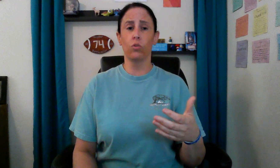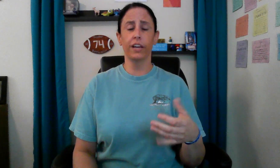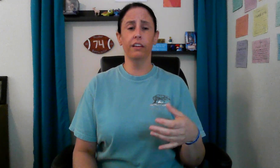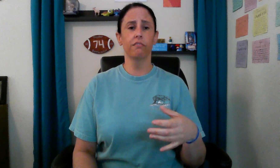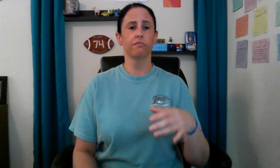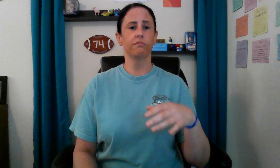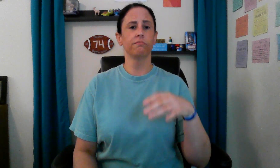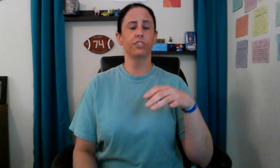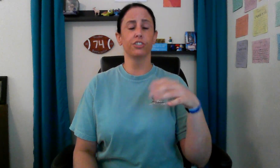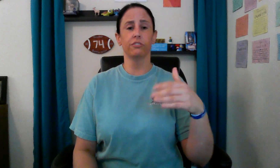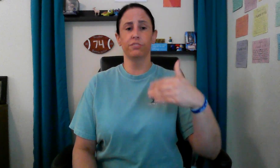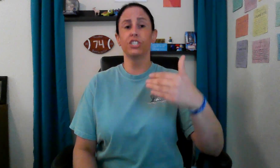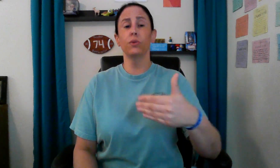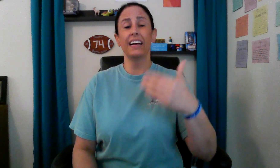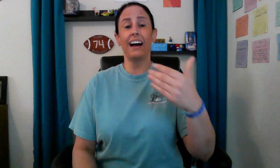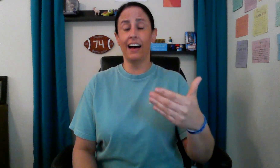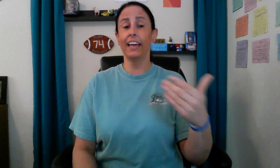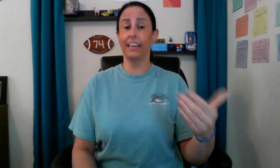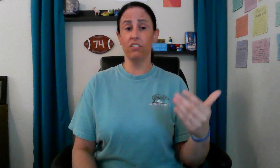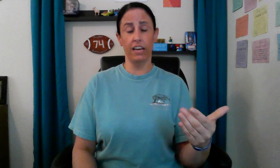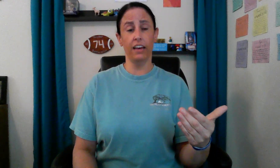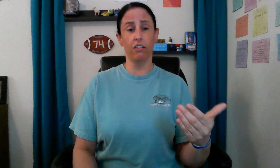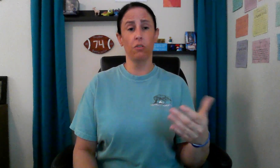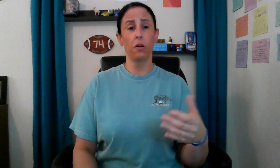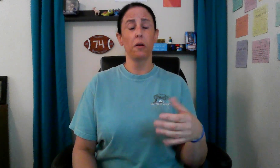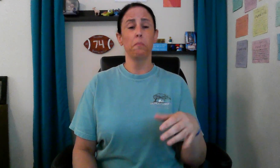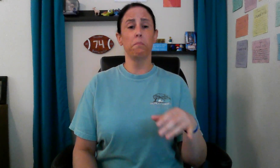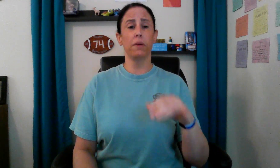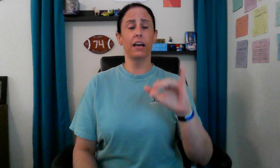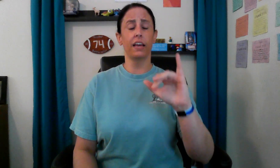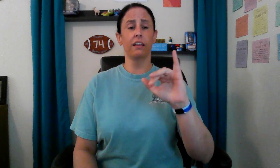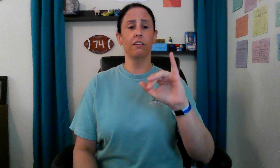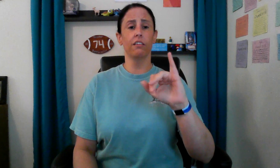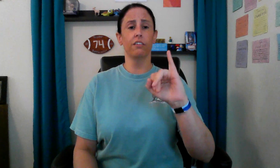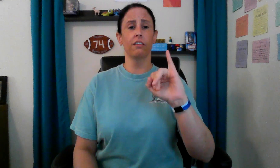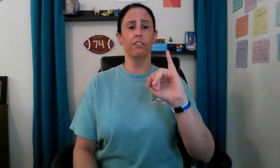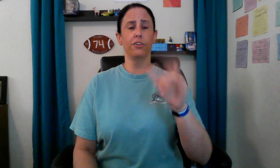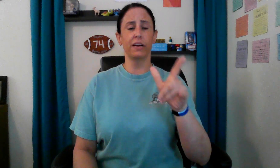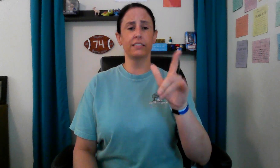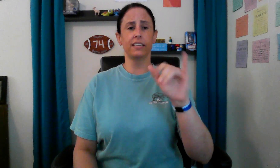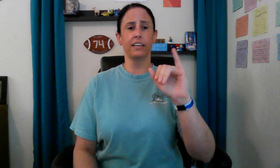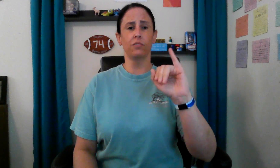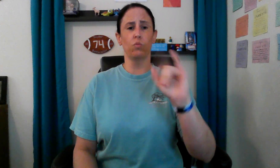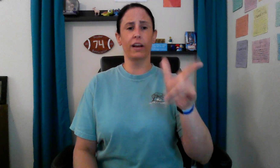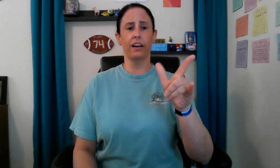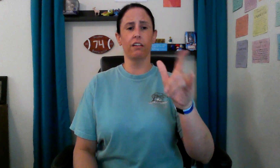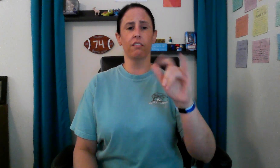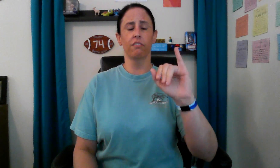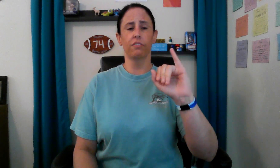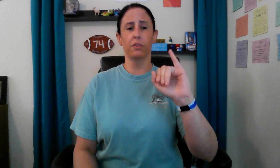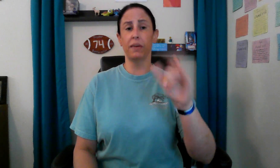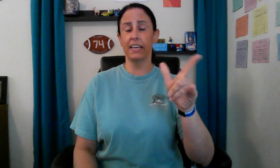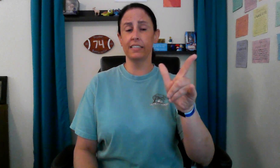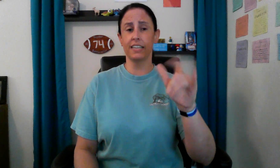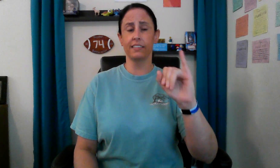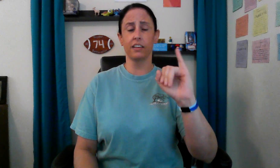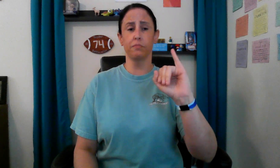Illinois, you're doing ILL, but you might see it where the pinky stays up,